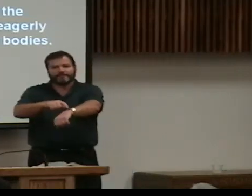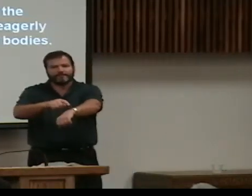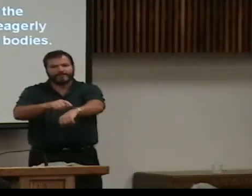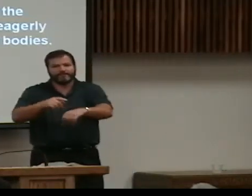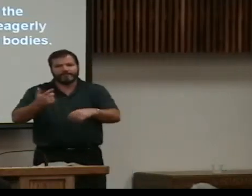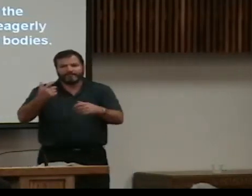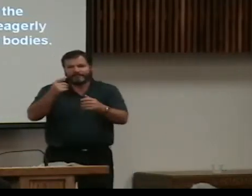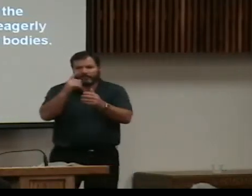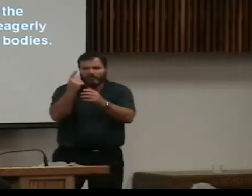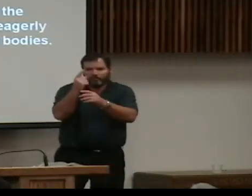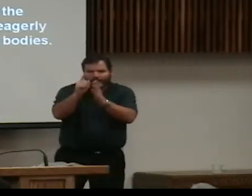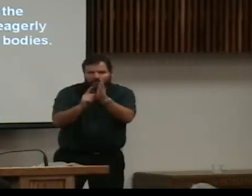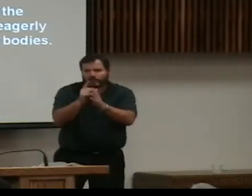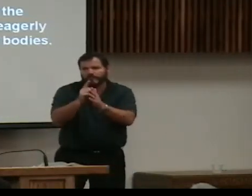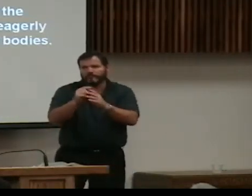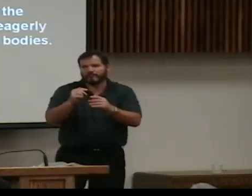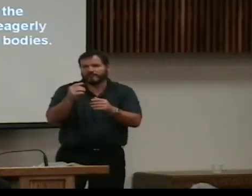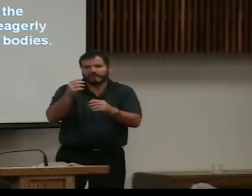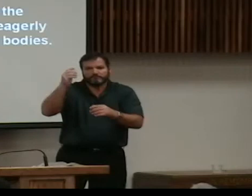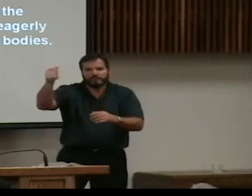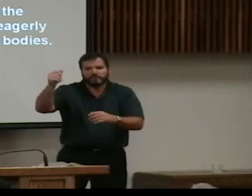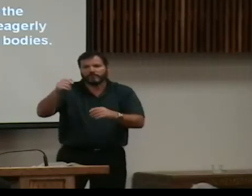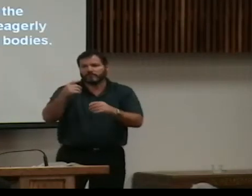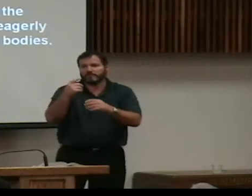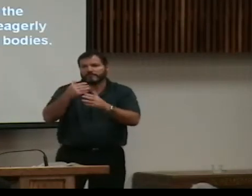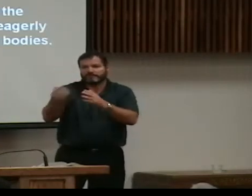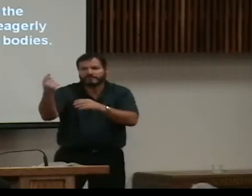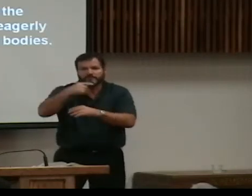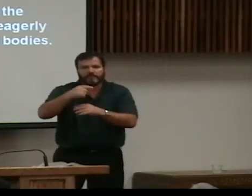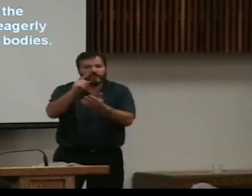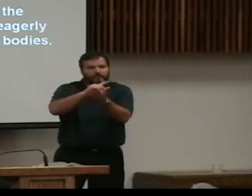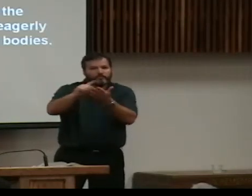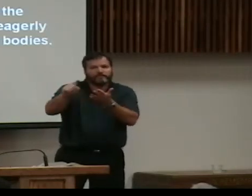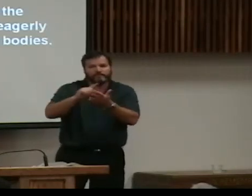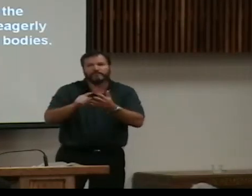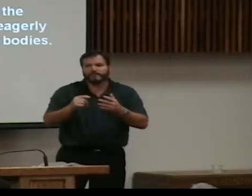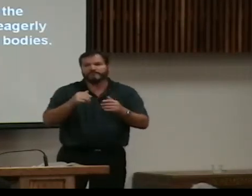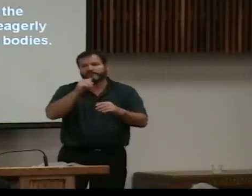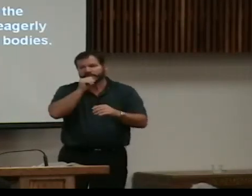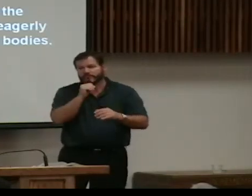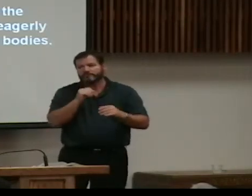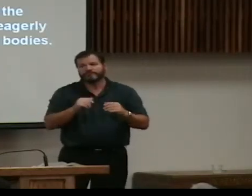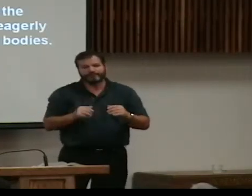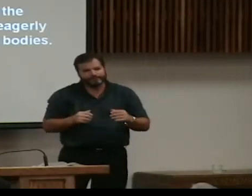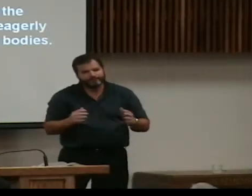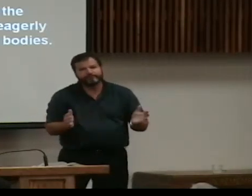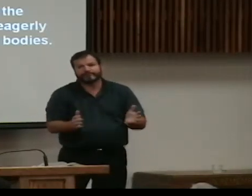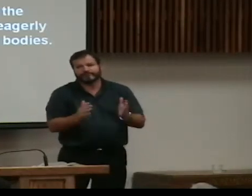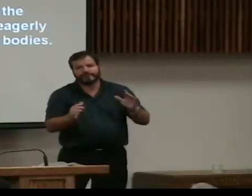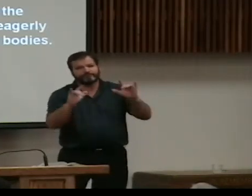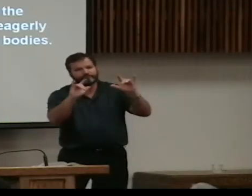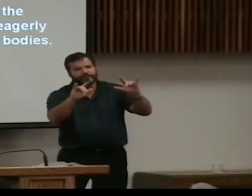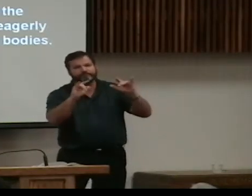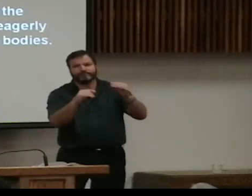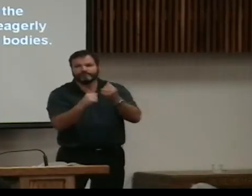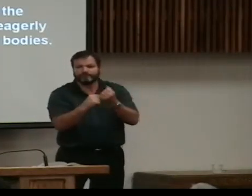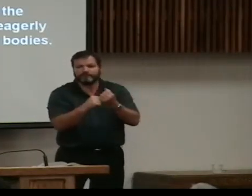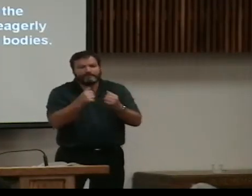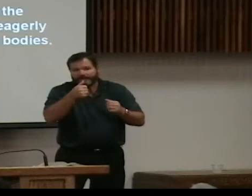It's time for one hour. The next day, one week, suffering, we need to love and